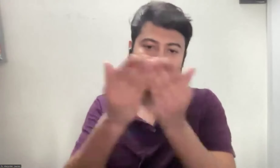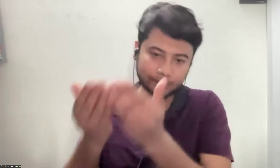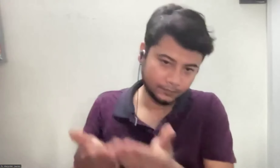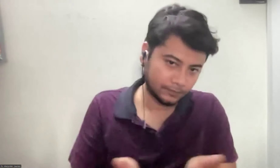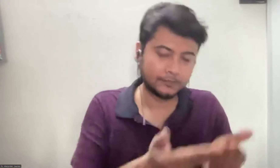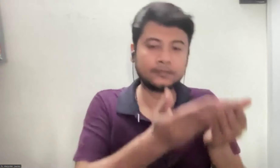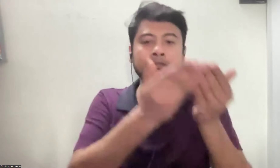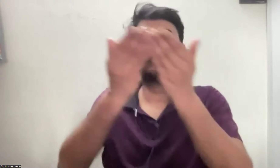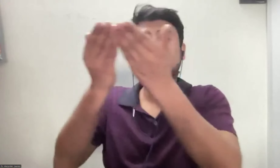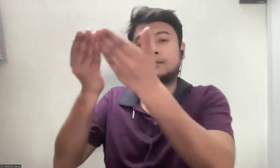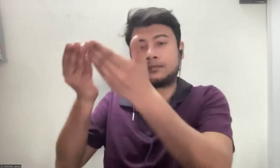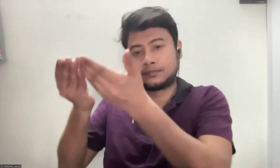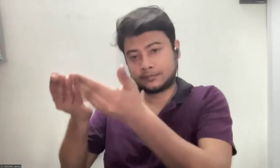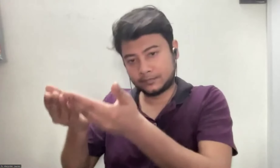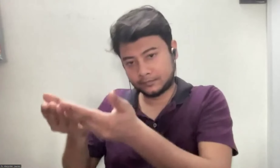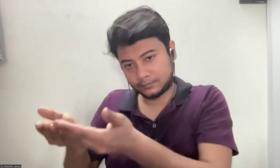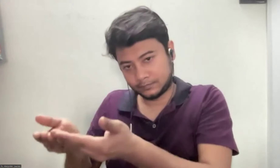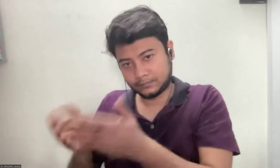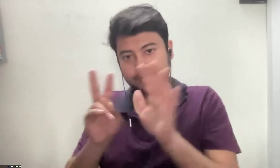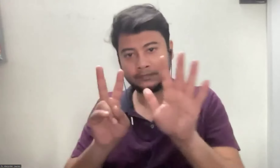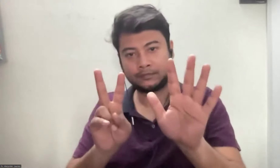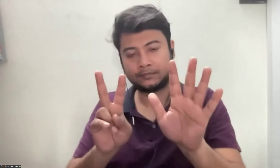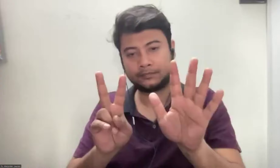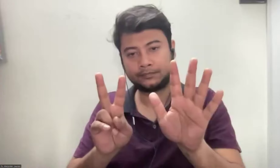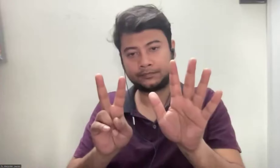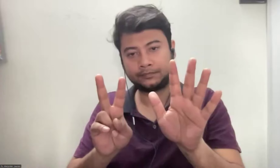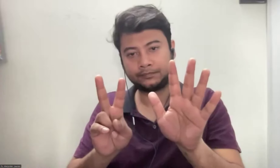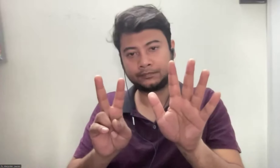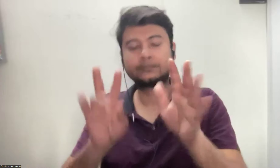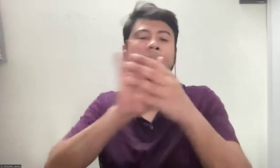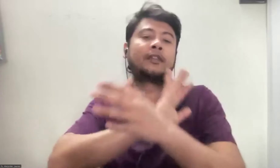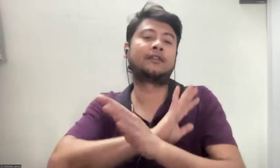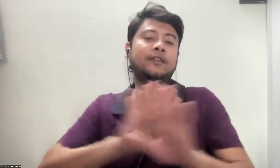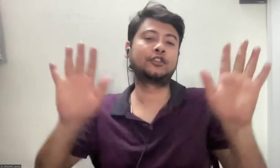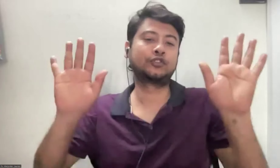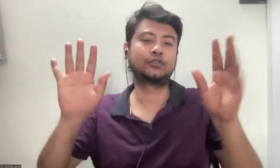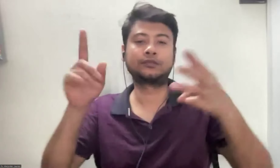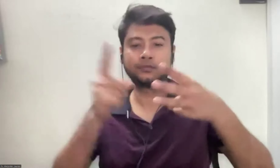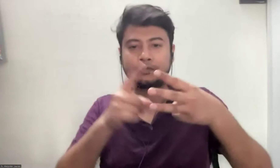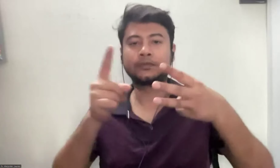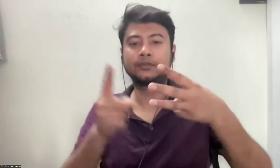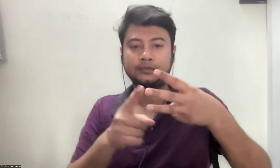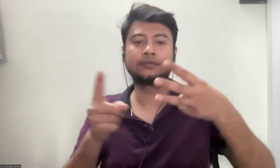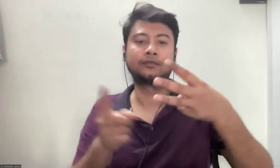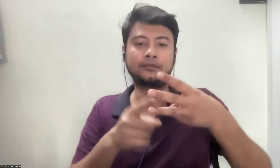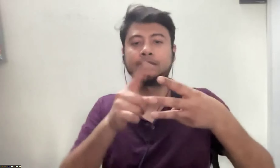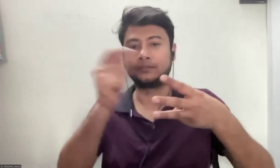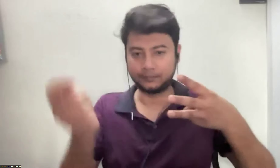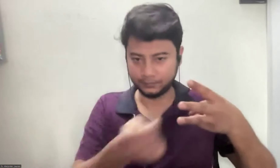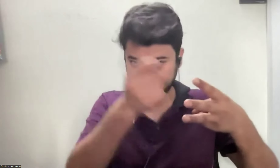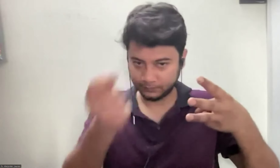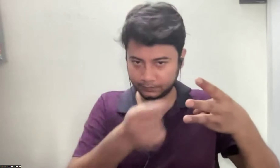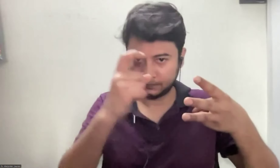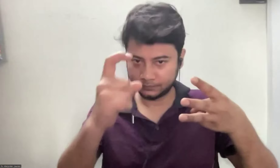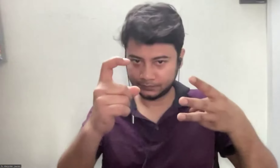And we are done. After that, so all the 3 things which we had. At the same time, if you can, please keep ringing the